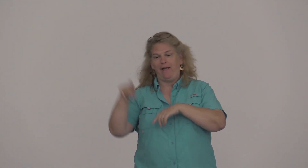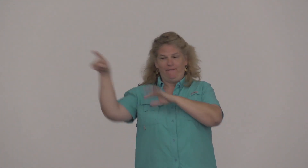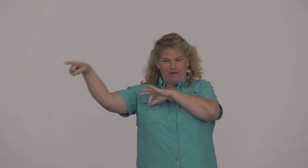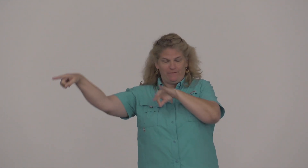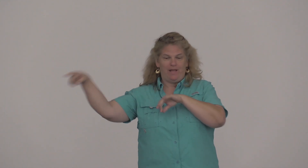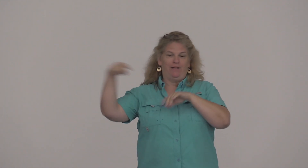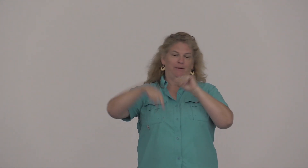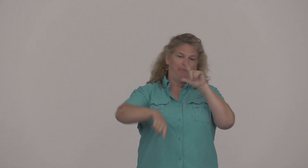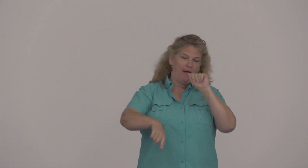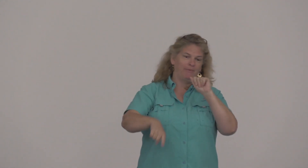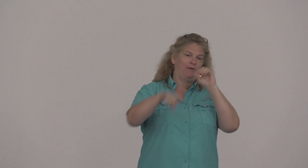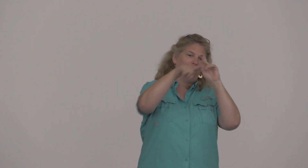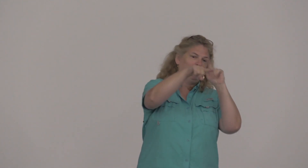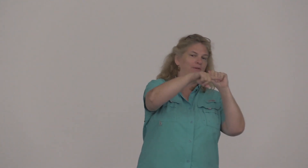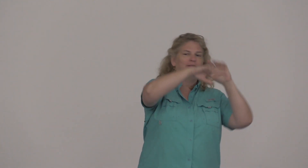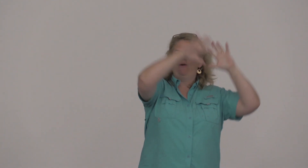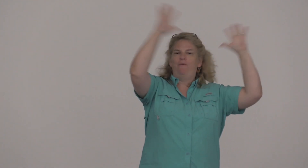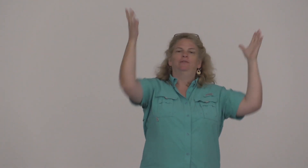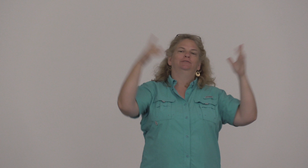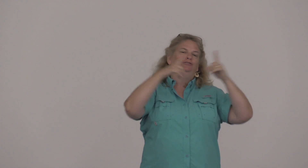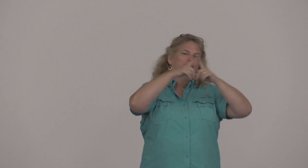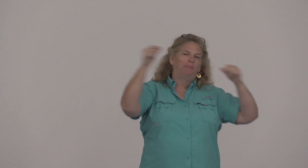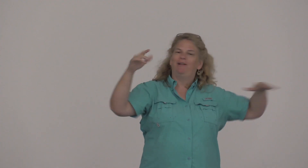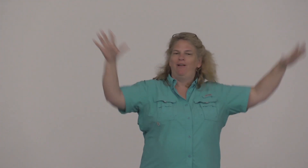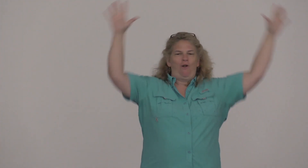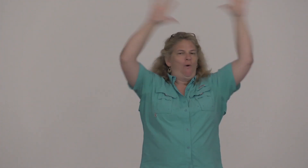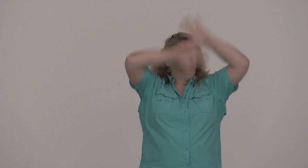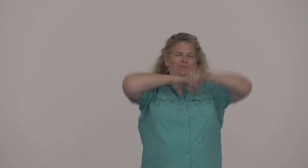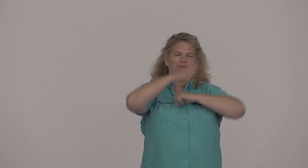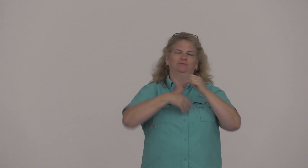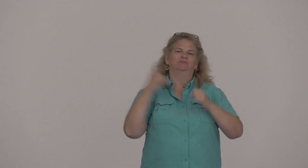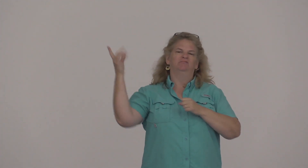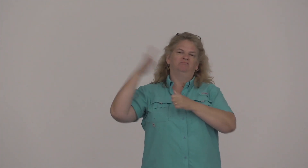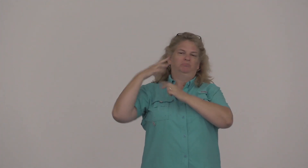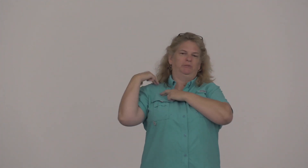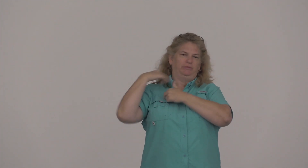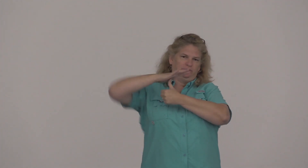family that has been basically all over the world